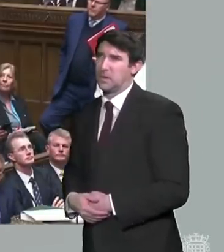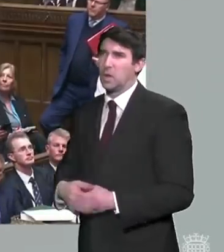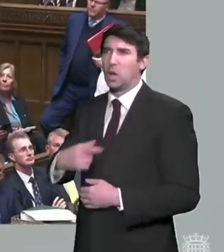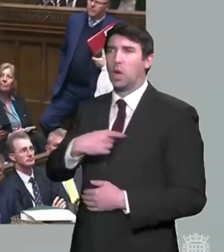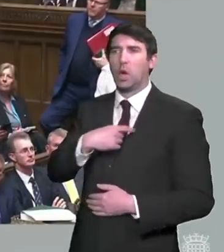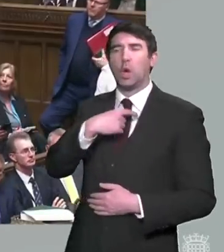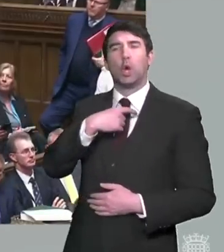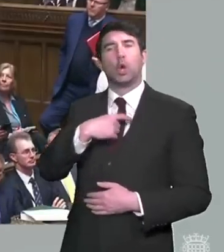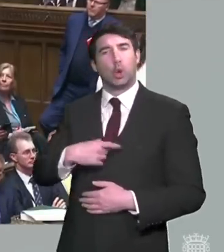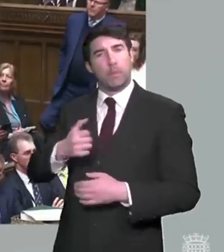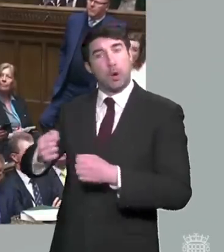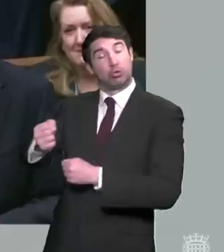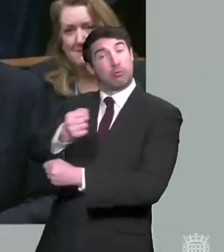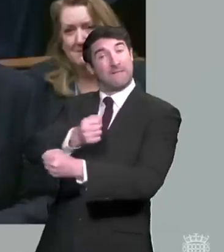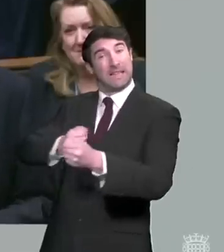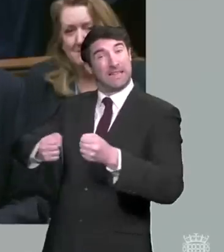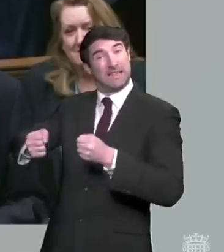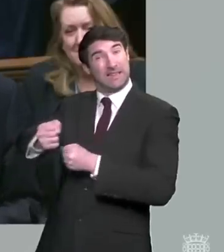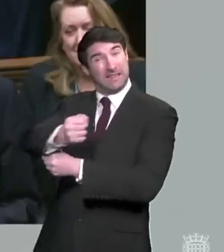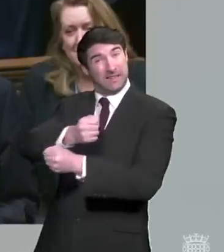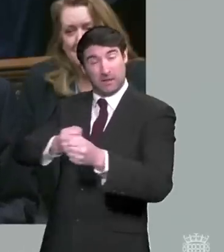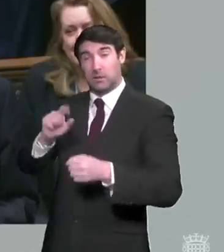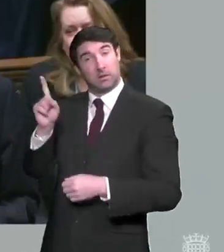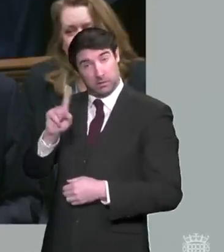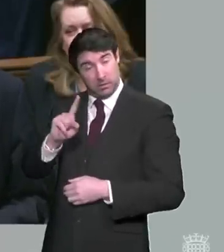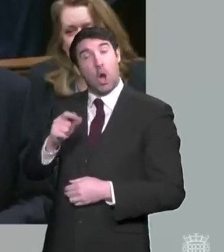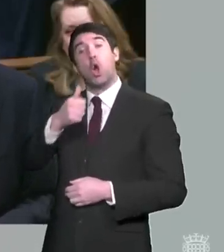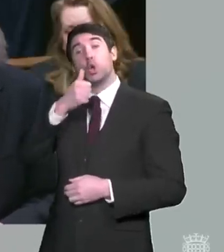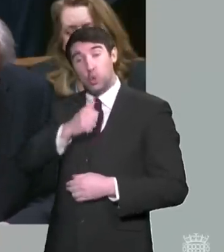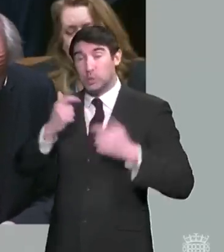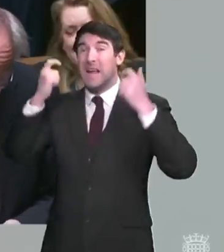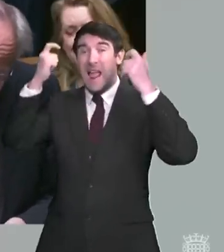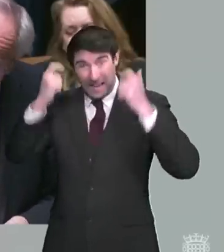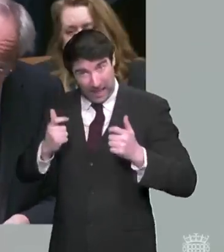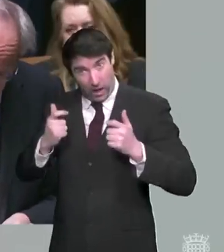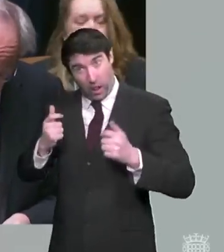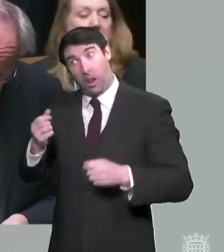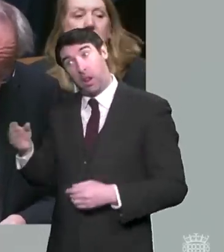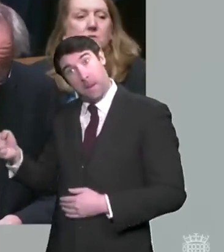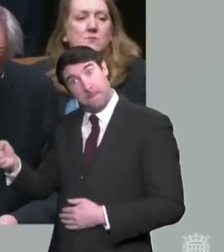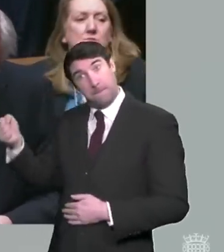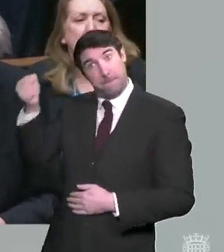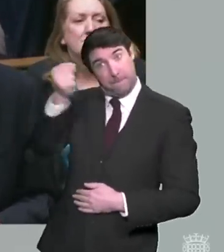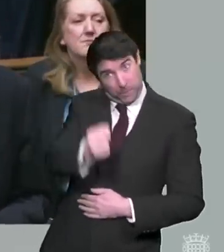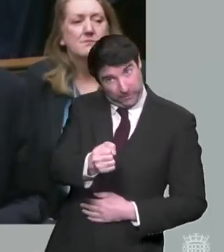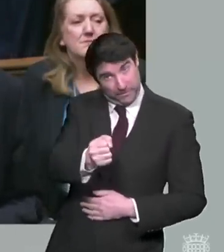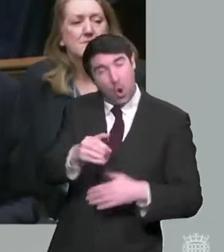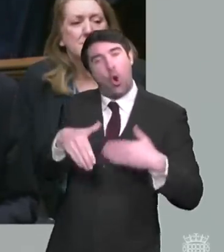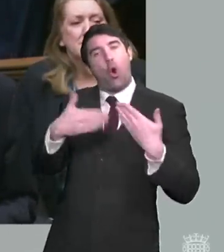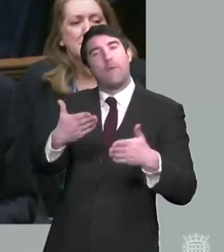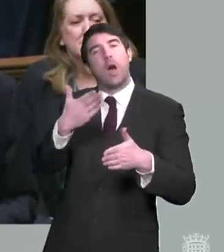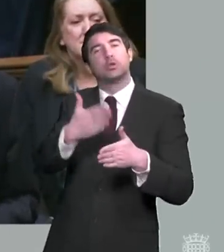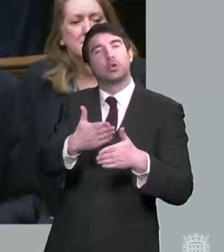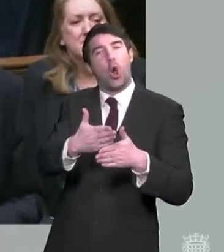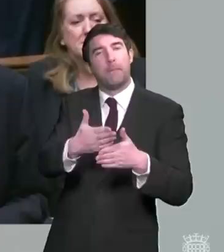job, and then force that person into prostitution or labour exploitation. It has nothing to do with people who come